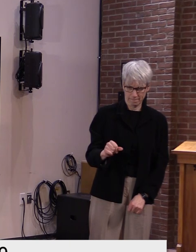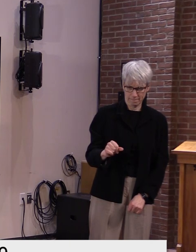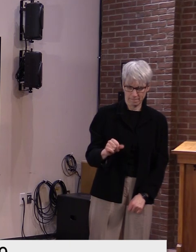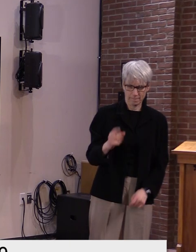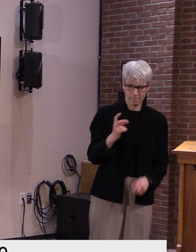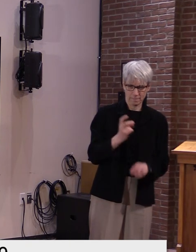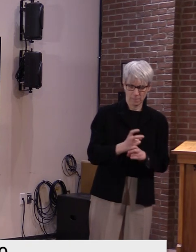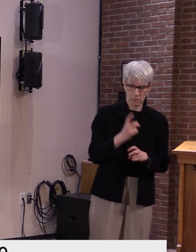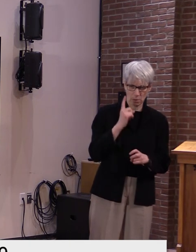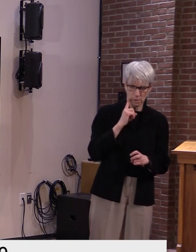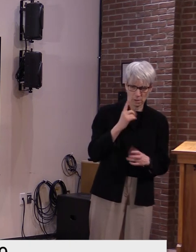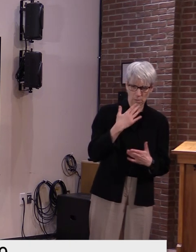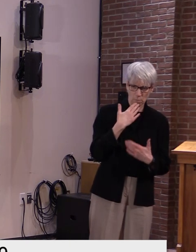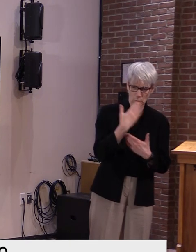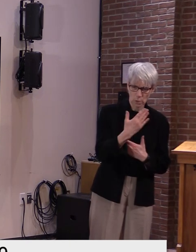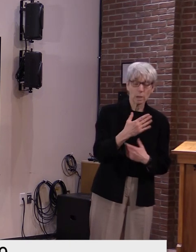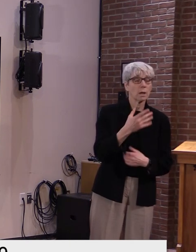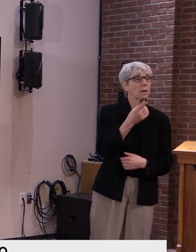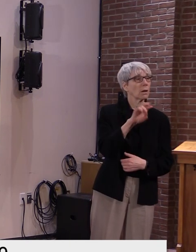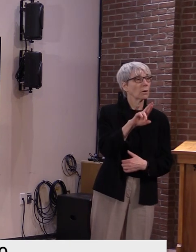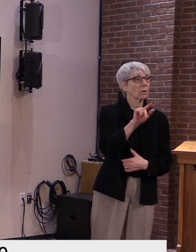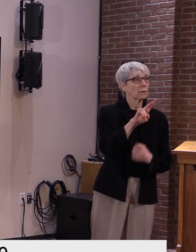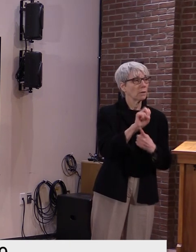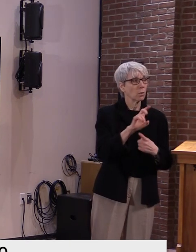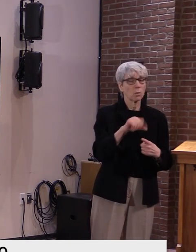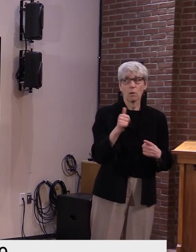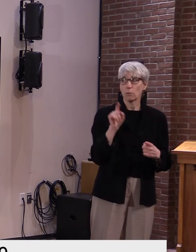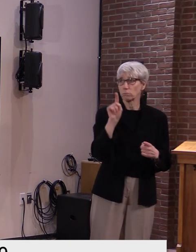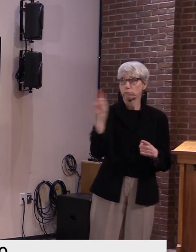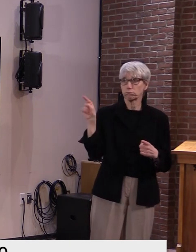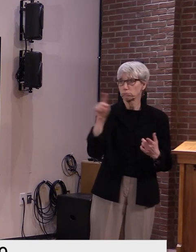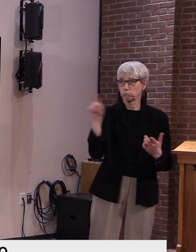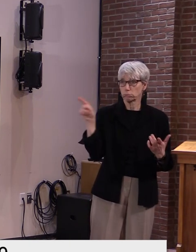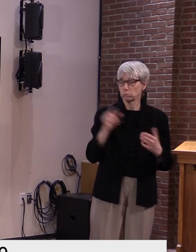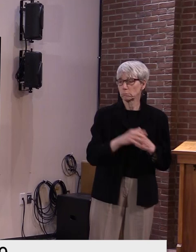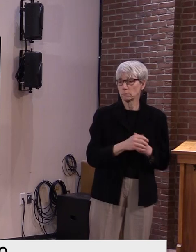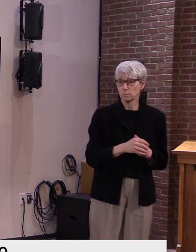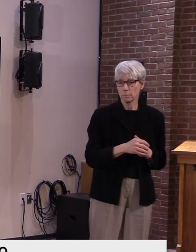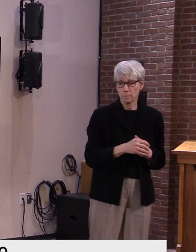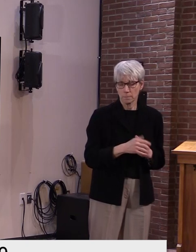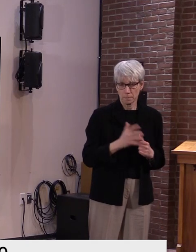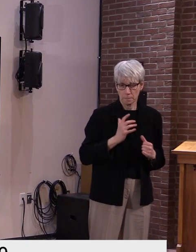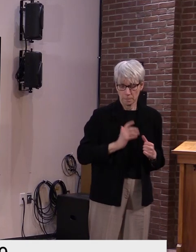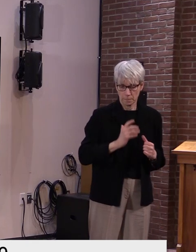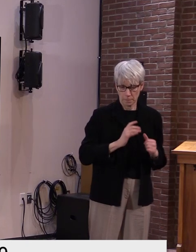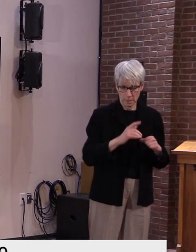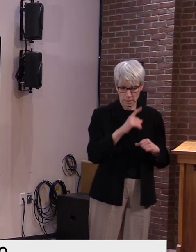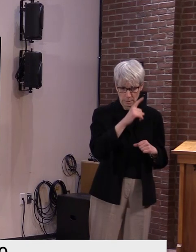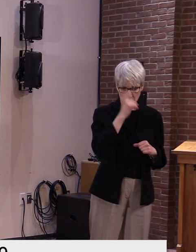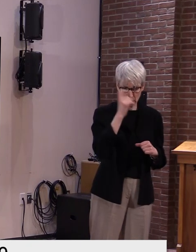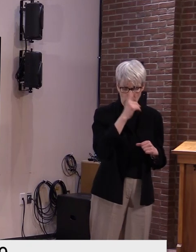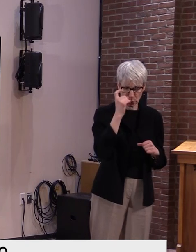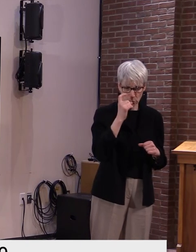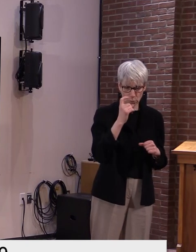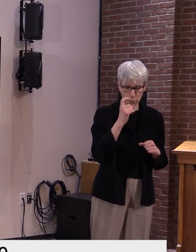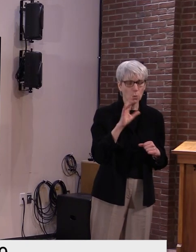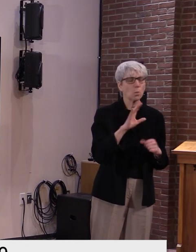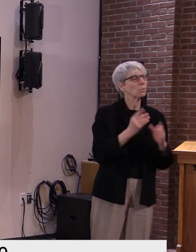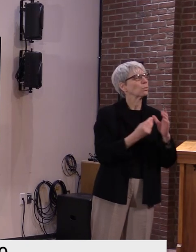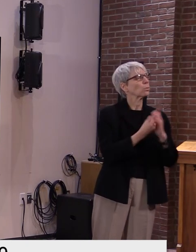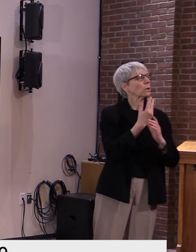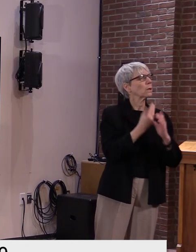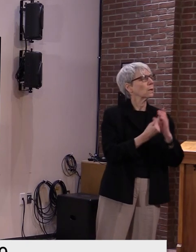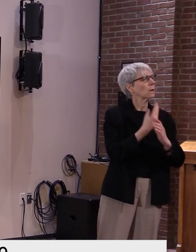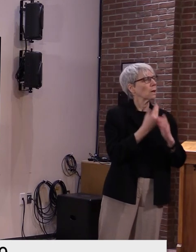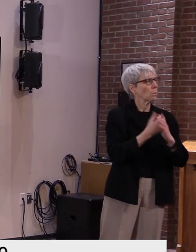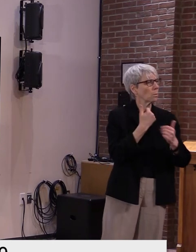guess for Dr. Levine or whoever would like to answer it, over the summer, or after the initial surge of cases in the spring that were in the